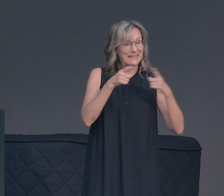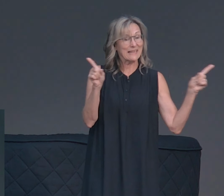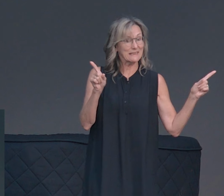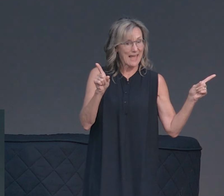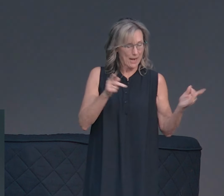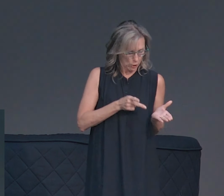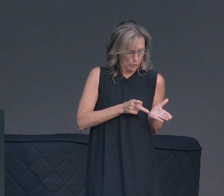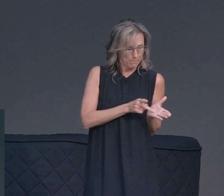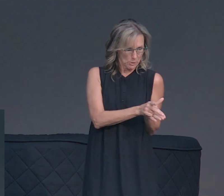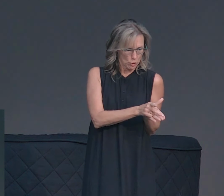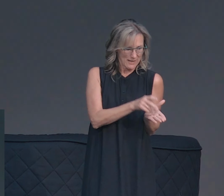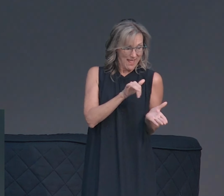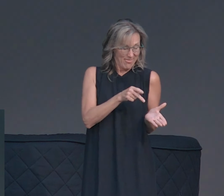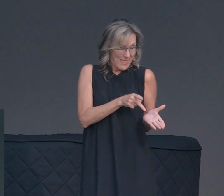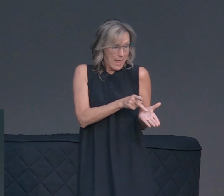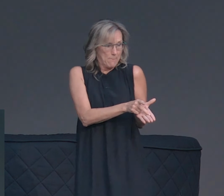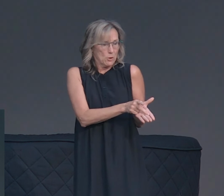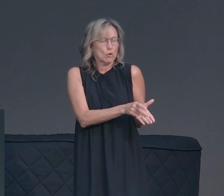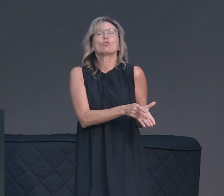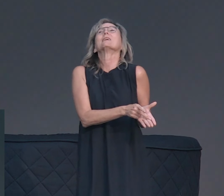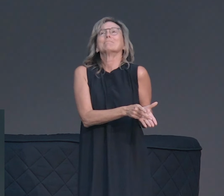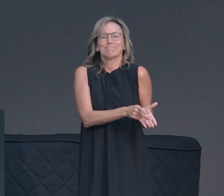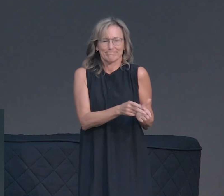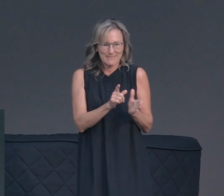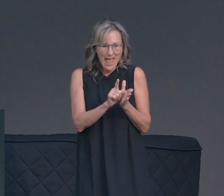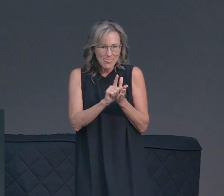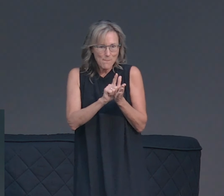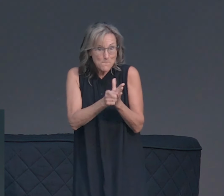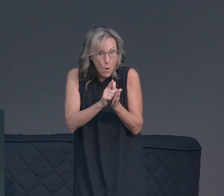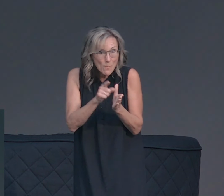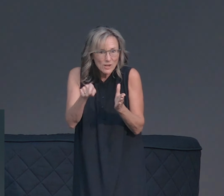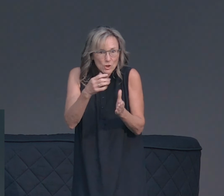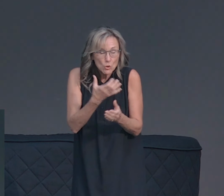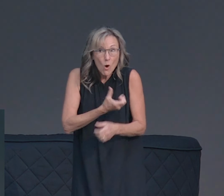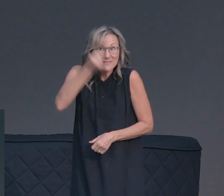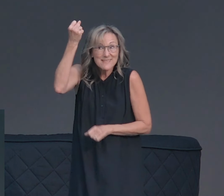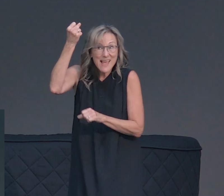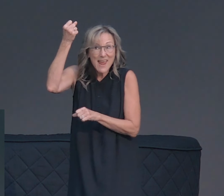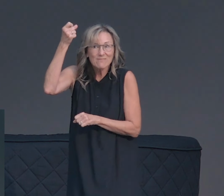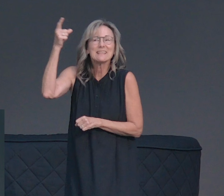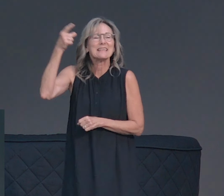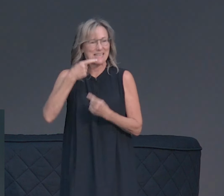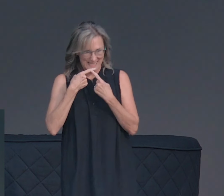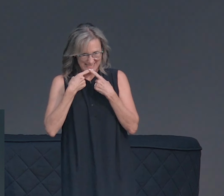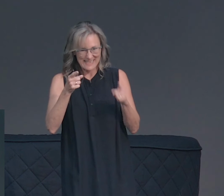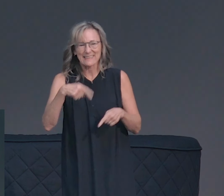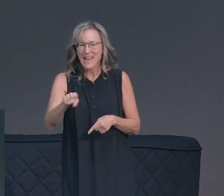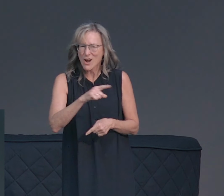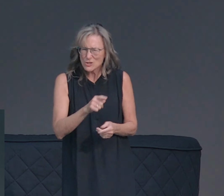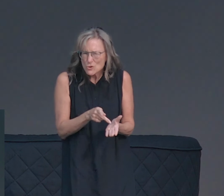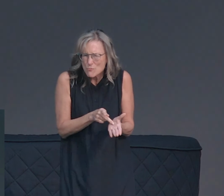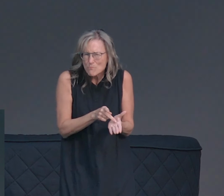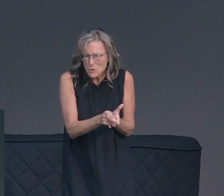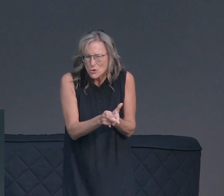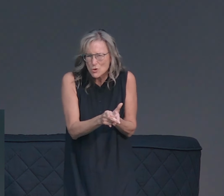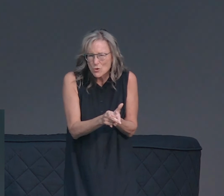declared purity. That's the purity that God declares you to have when he saved you. He purified your heart